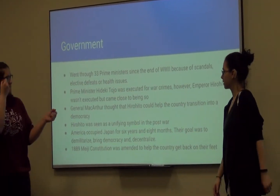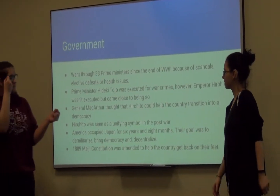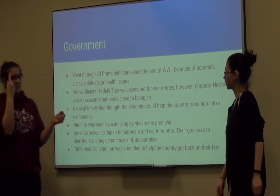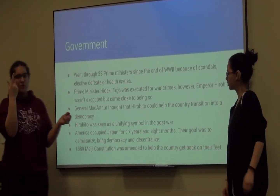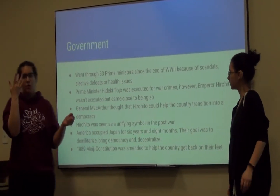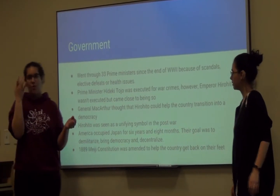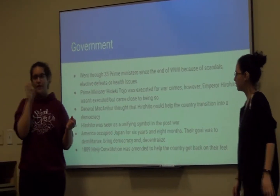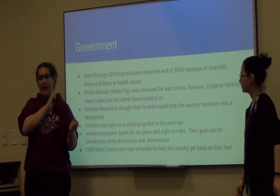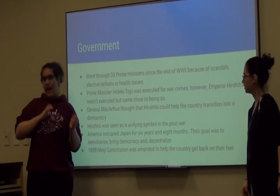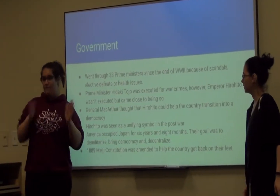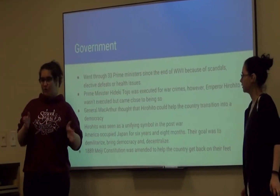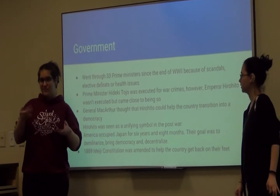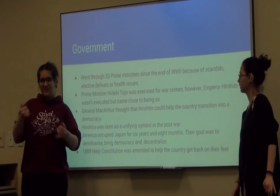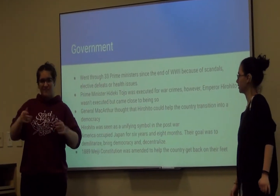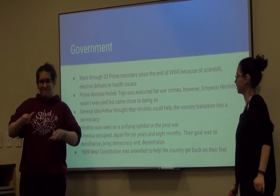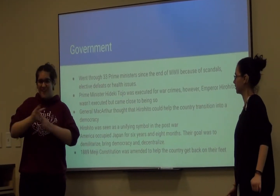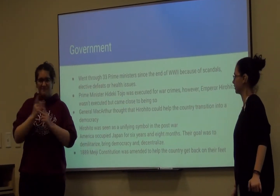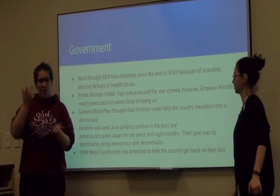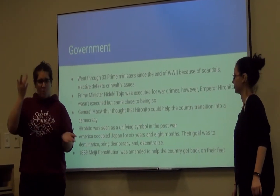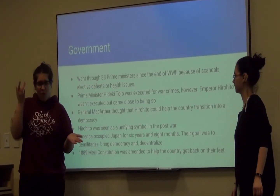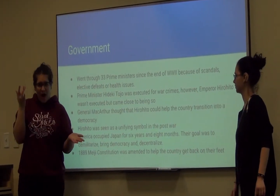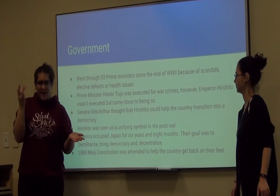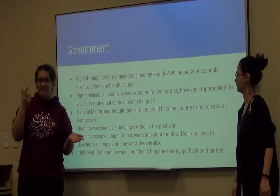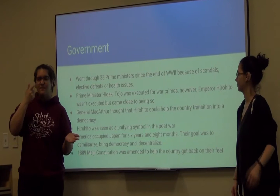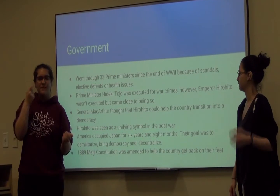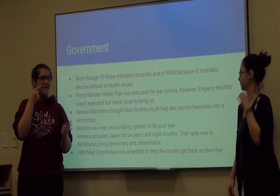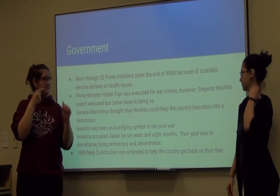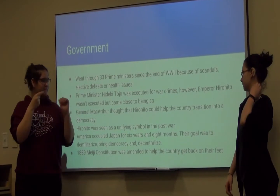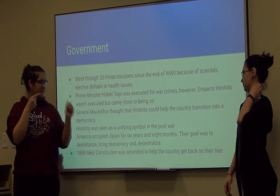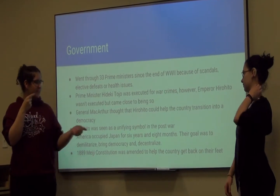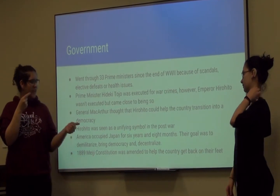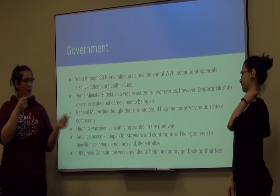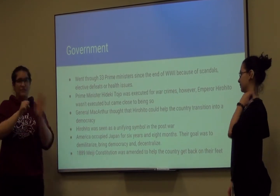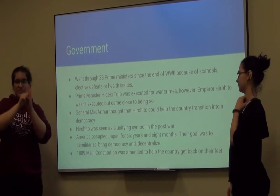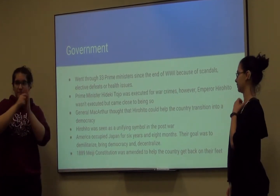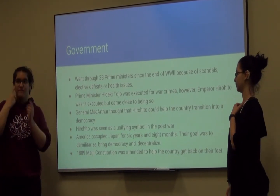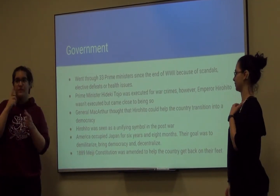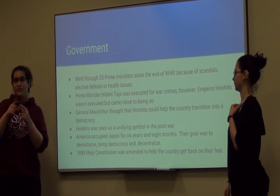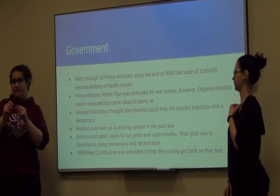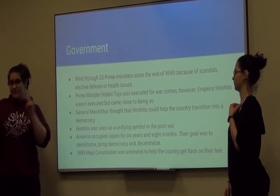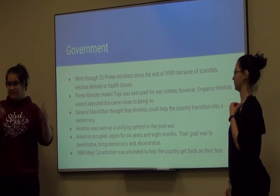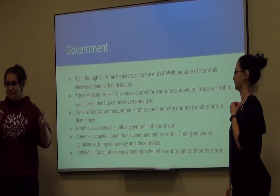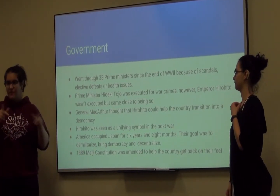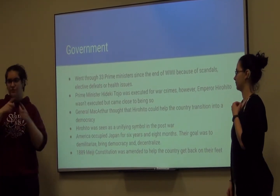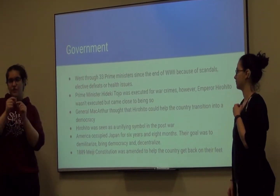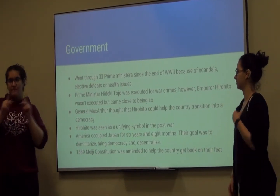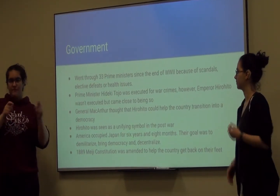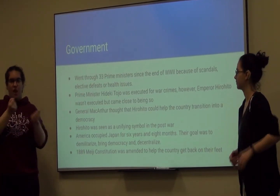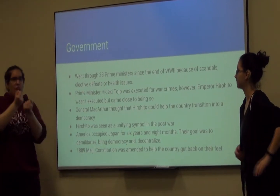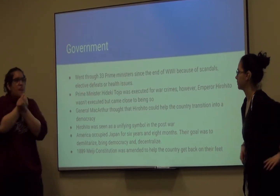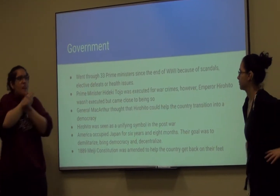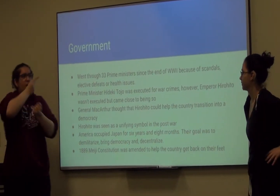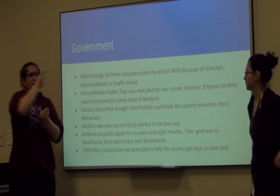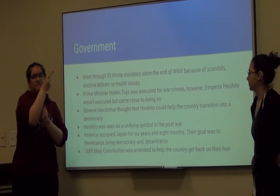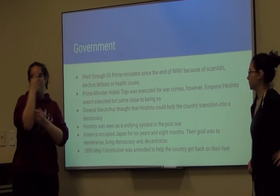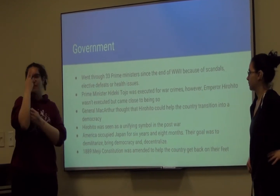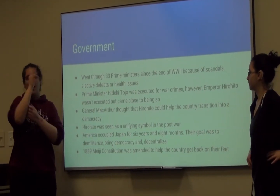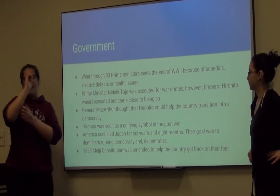And to add more to this, the emperor wasn't killed because he was a symbol to the Japanese people because they